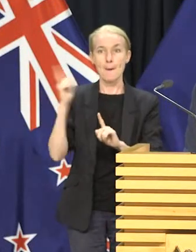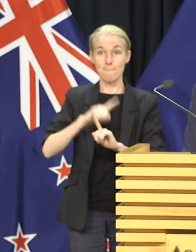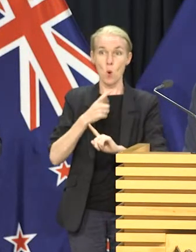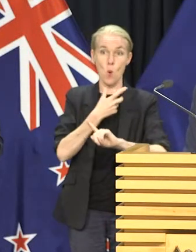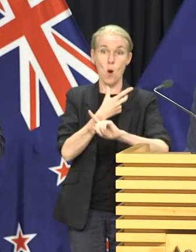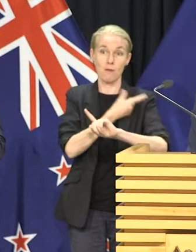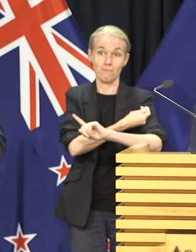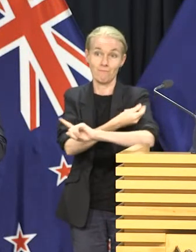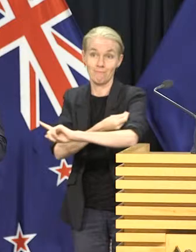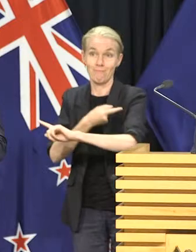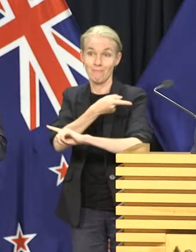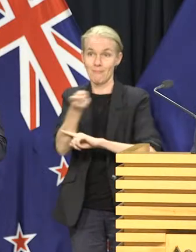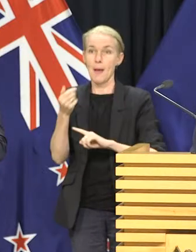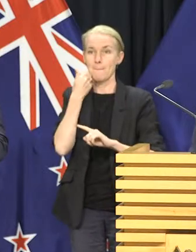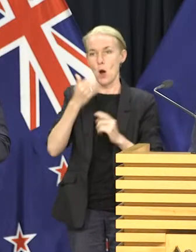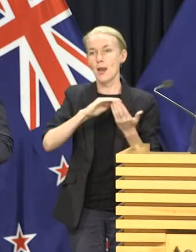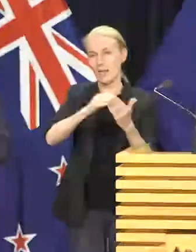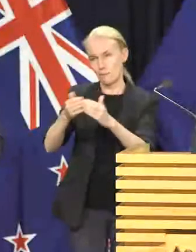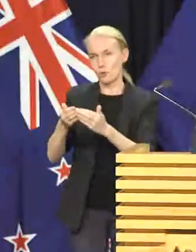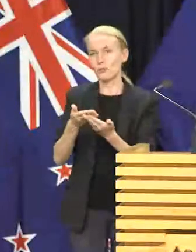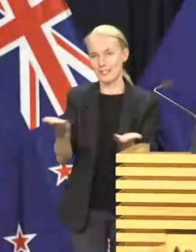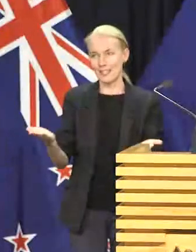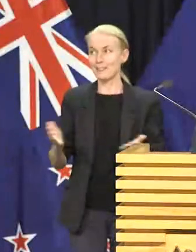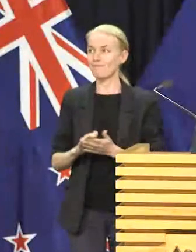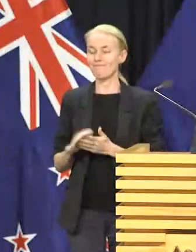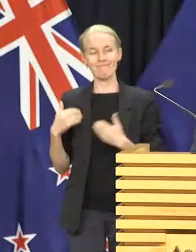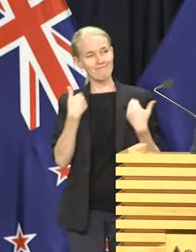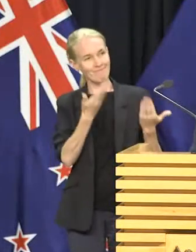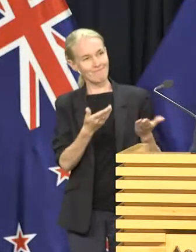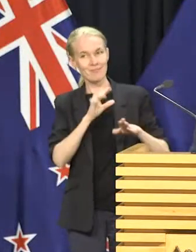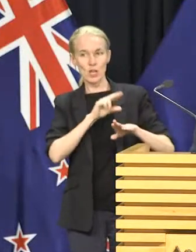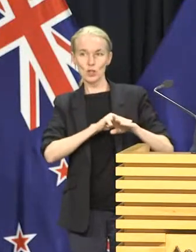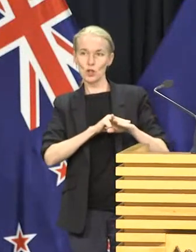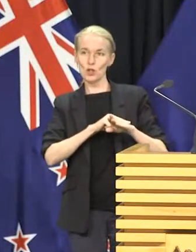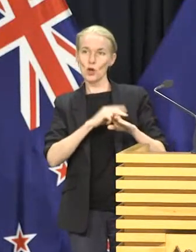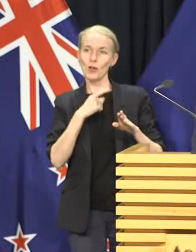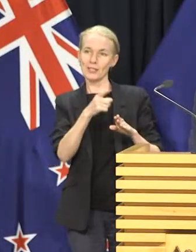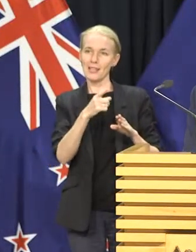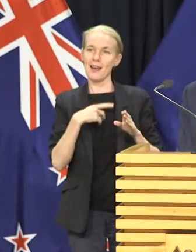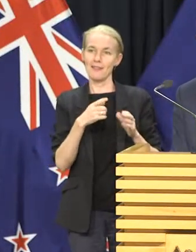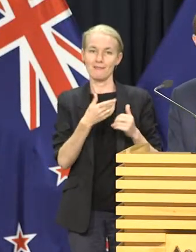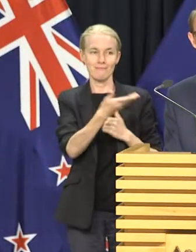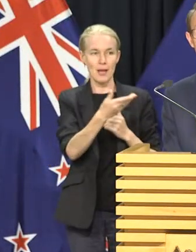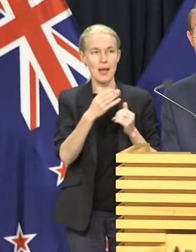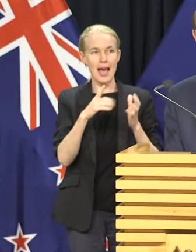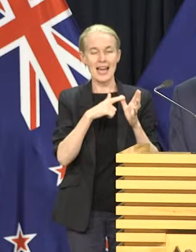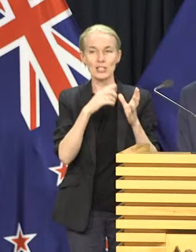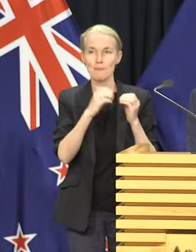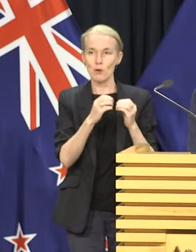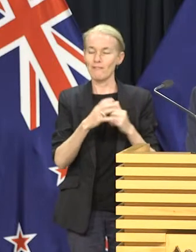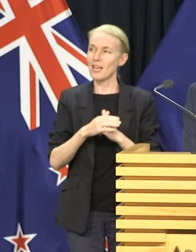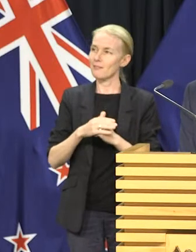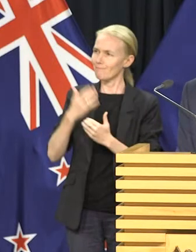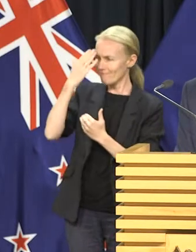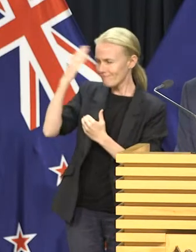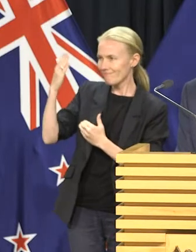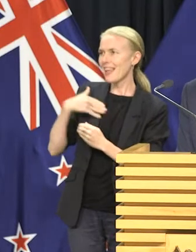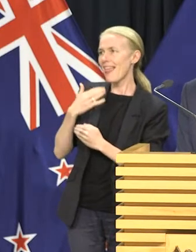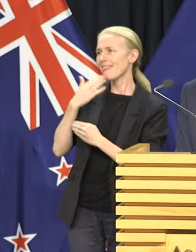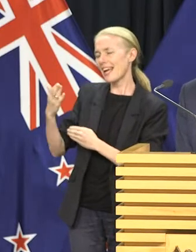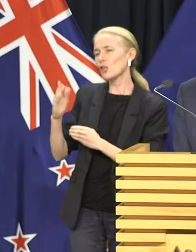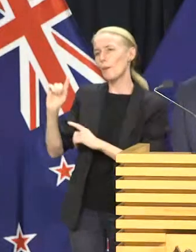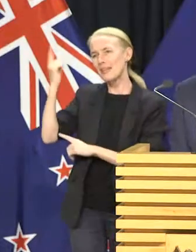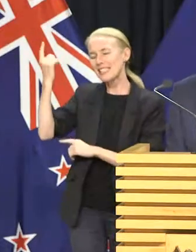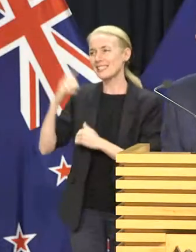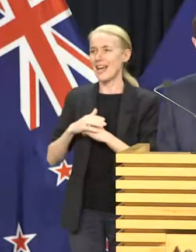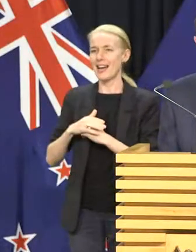in particular our Maori communities. Dr. Bloomfield. Ngā mihi kia koe, minita. Kia ora koutou katoa. I would